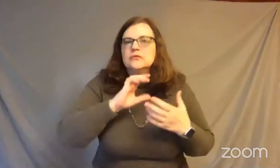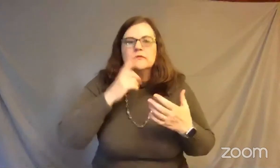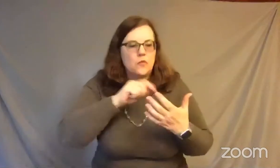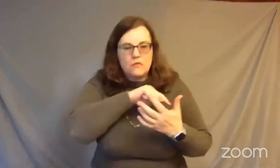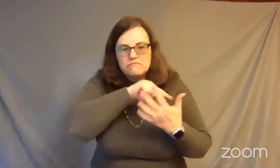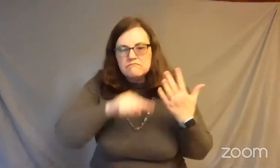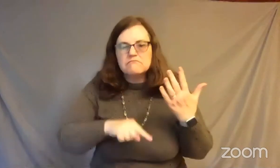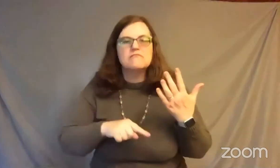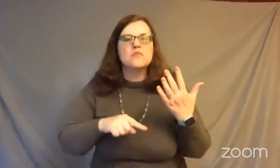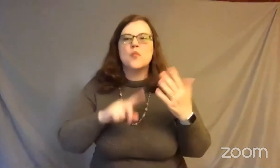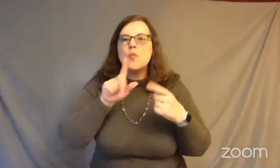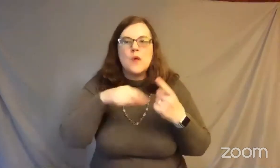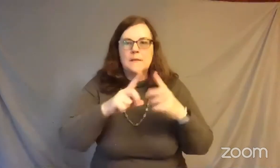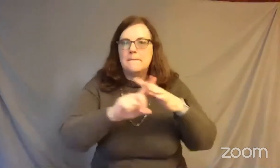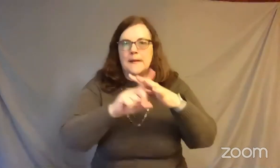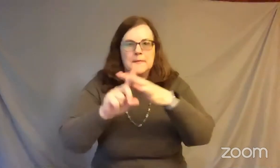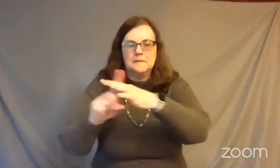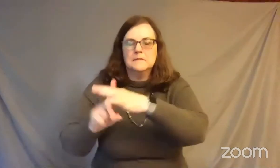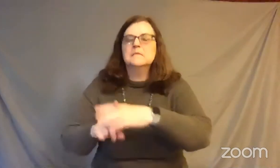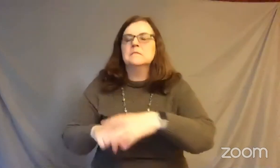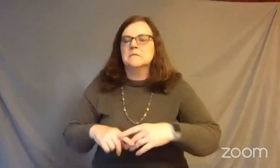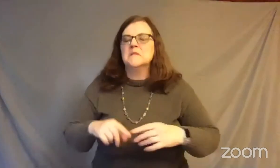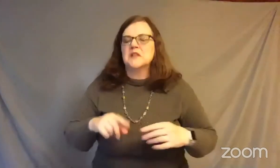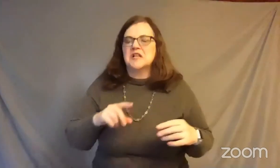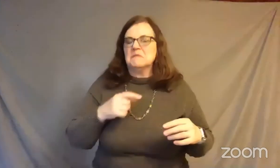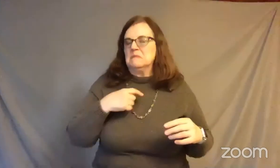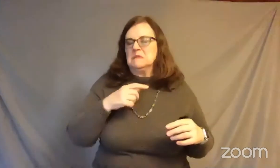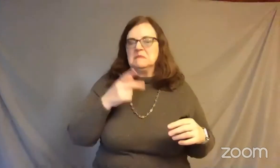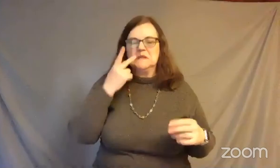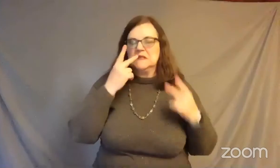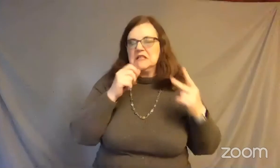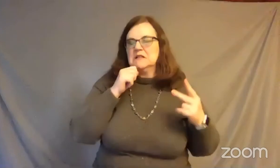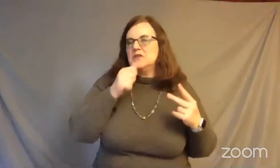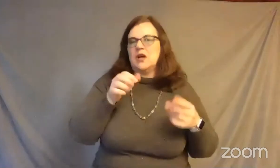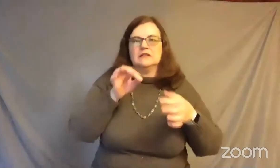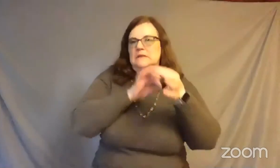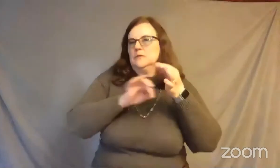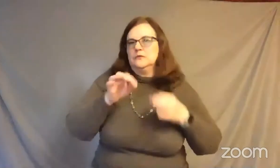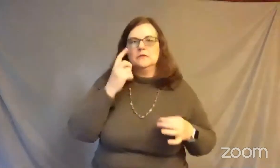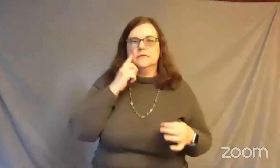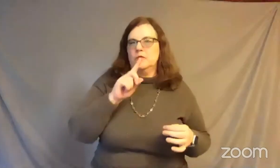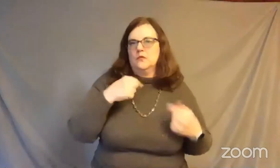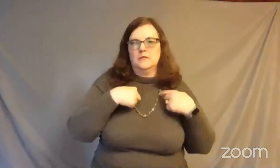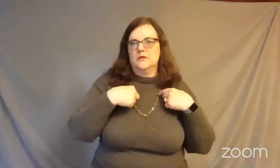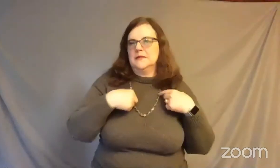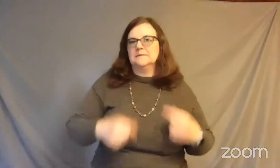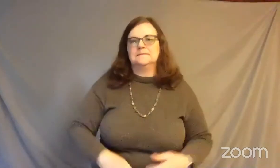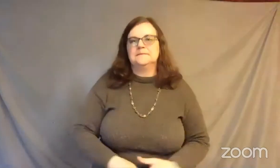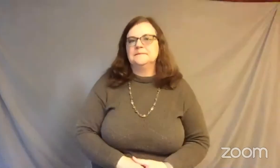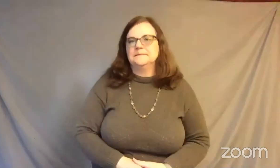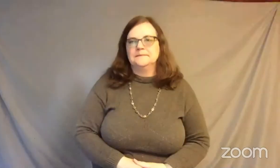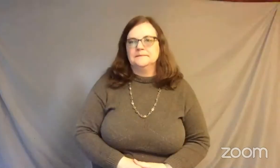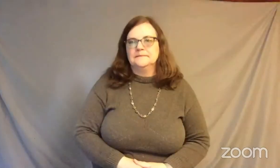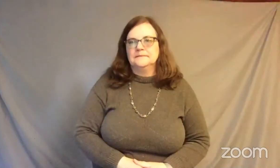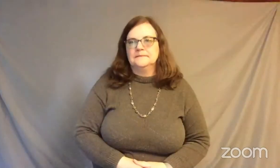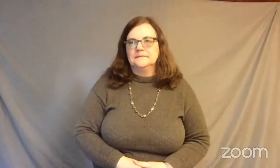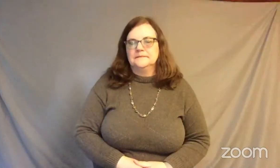We've looked to see for self, the first person pronoun self, the child's name,